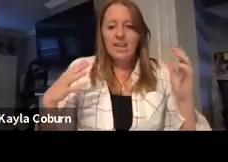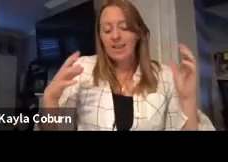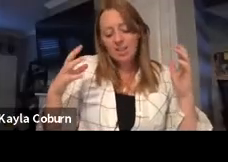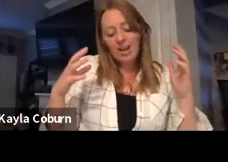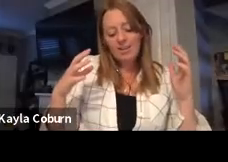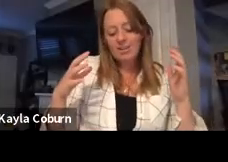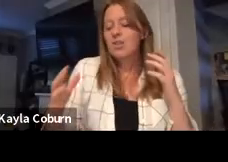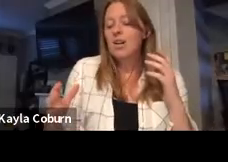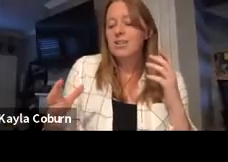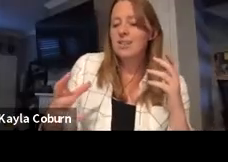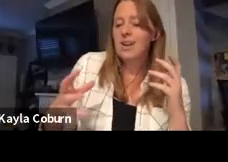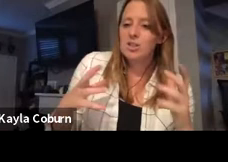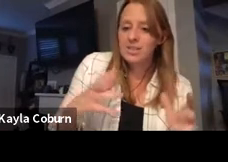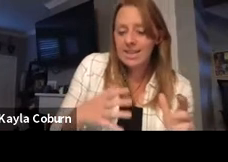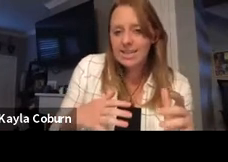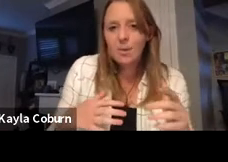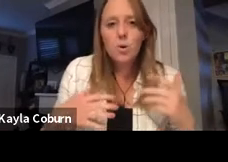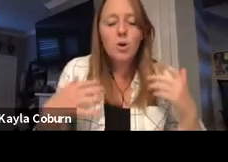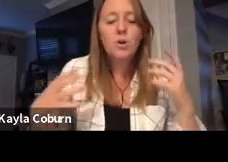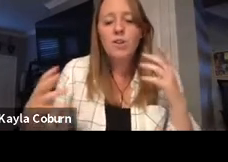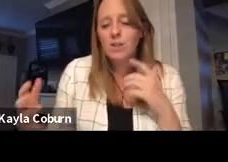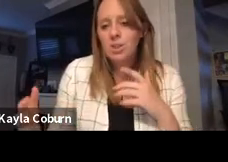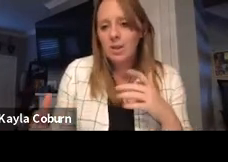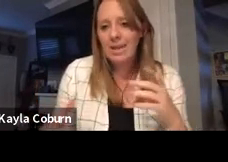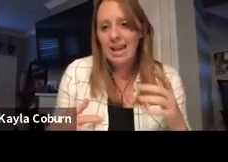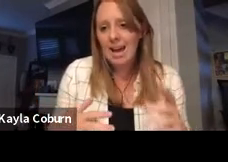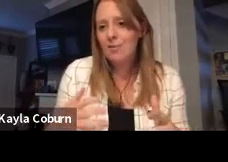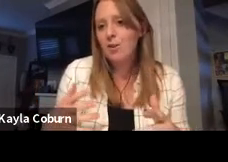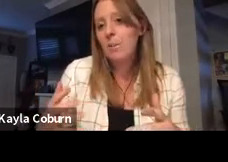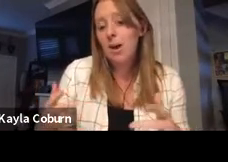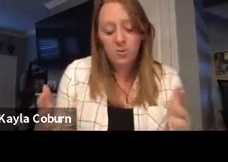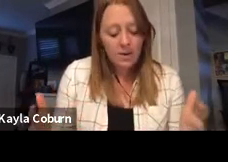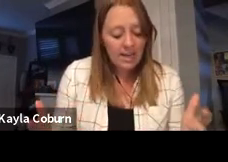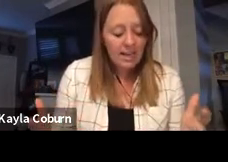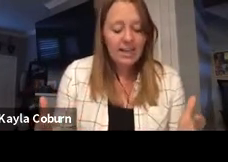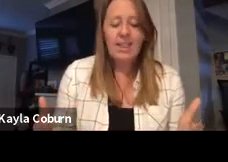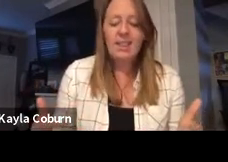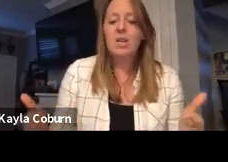Once the child starts understanding it more, or you've been doing that for about a